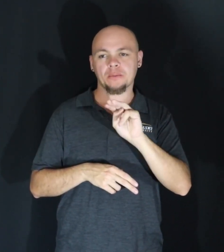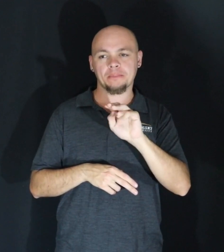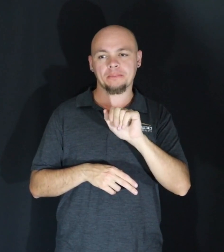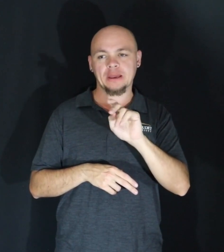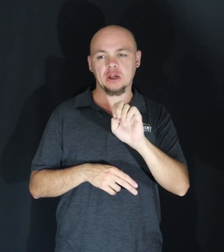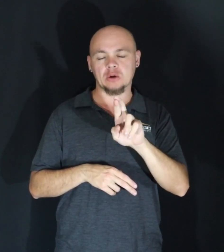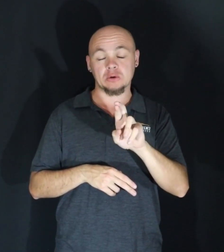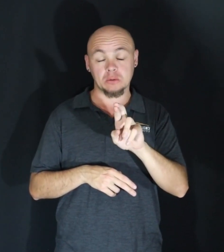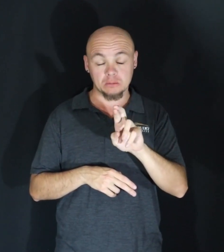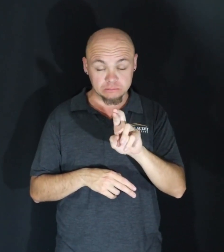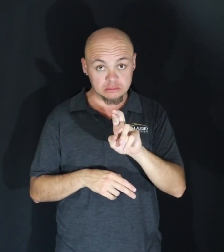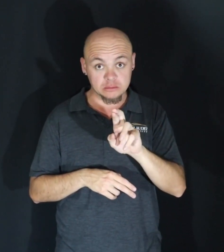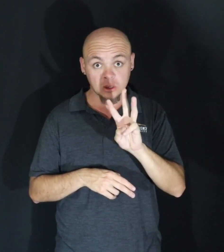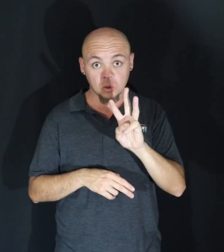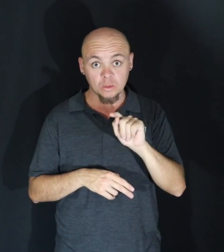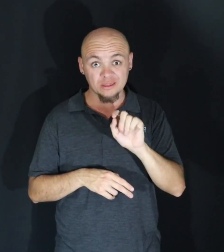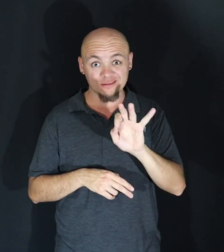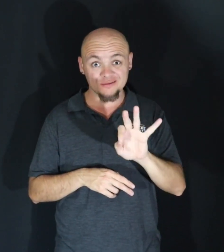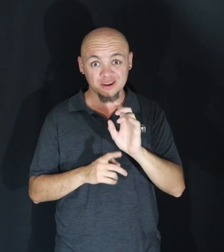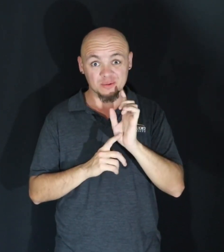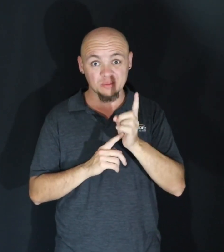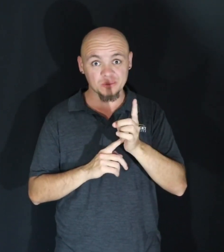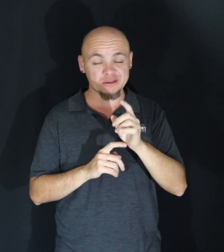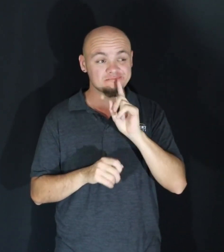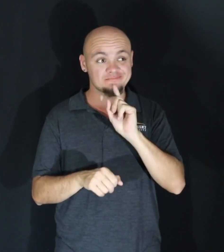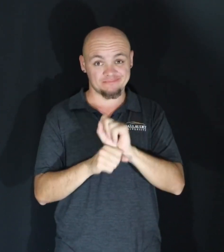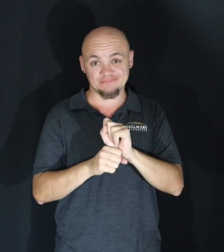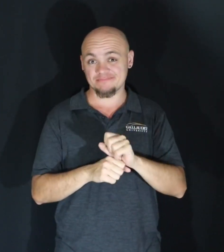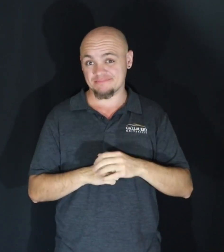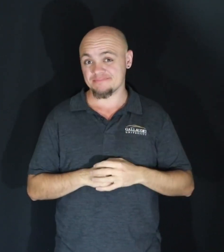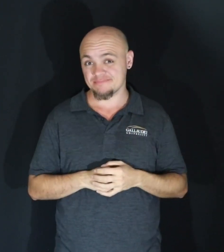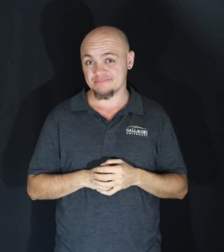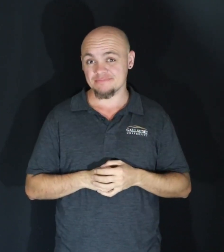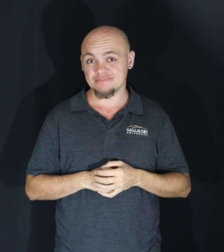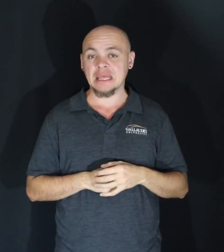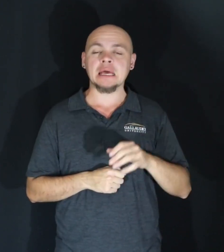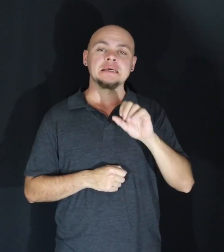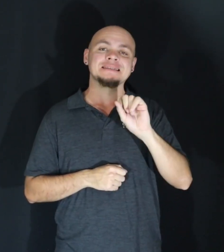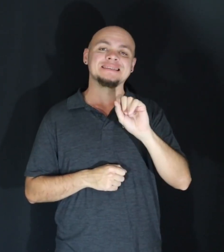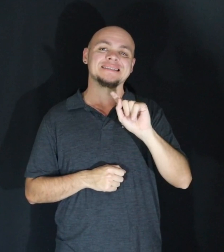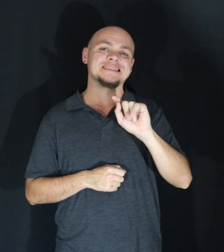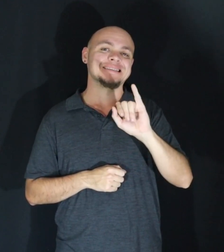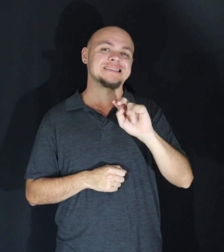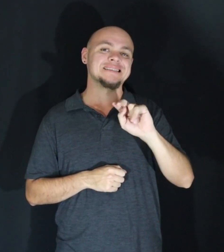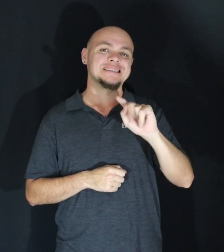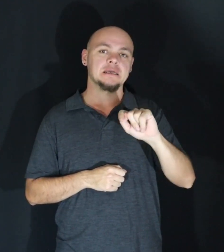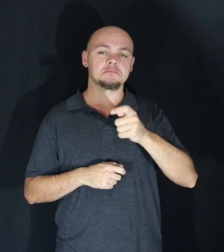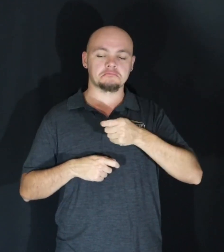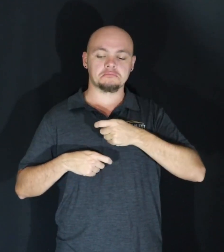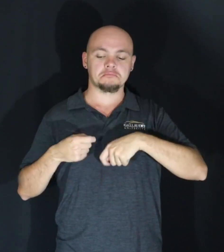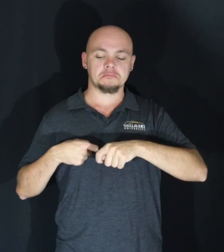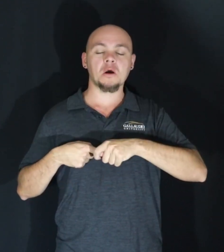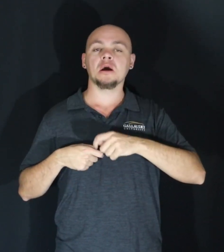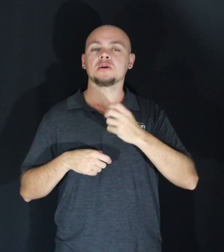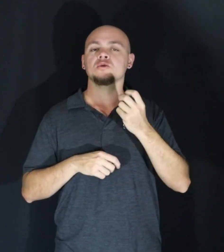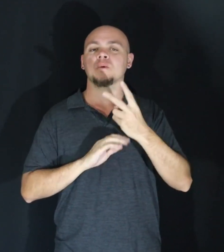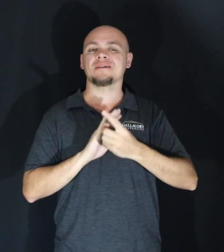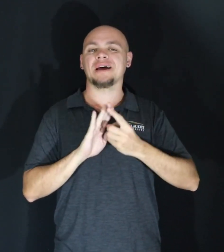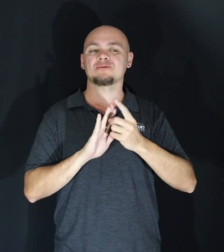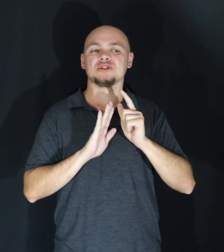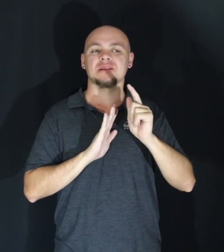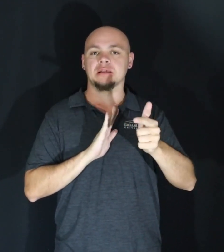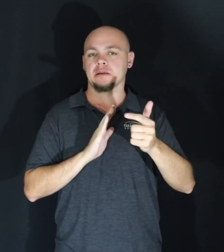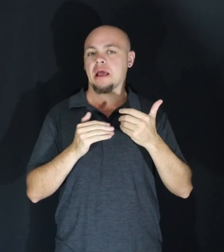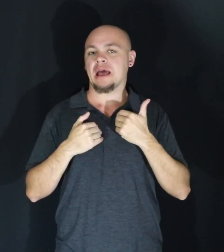moment? Yes, indeed. A stent was placed, and 12 hours later, I walked out of the hospital on 5